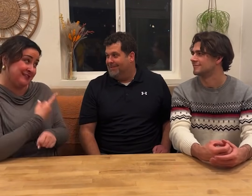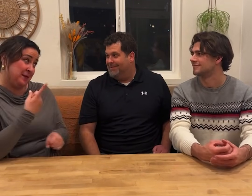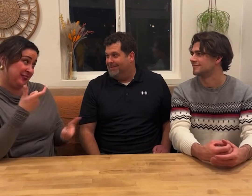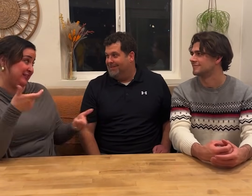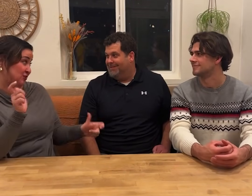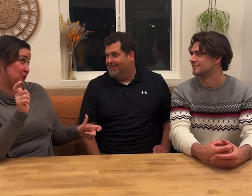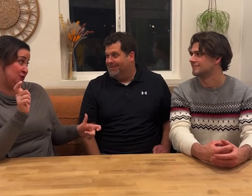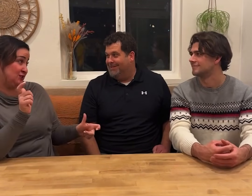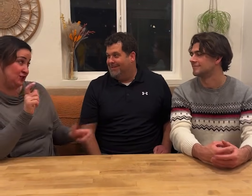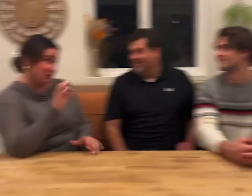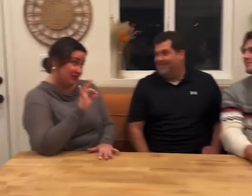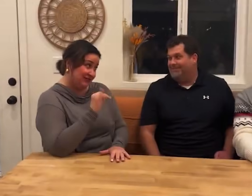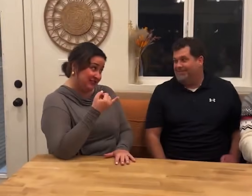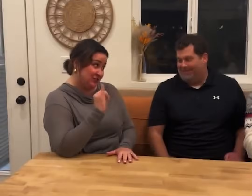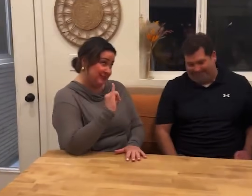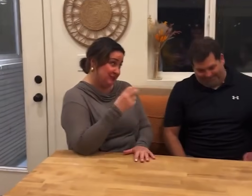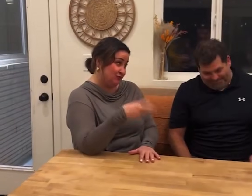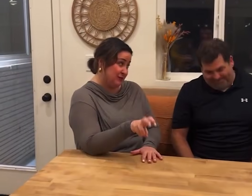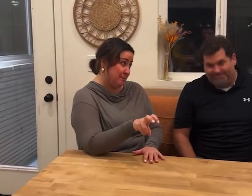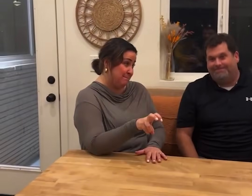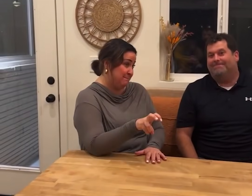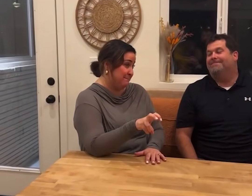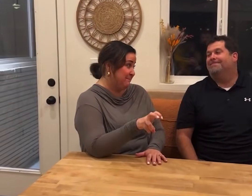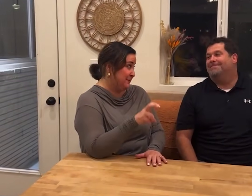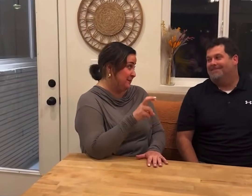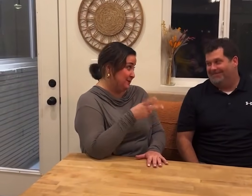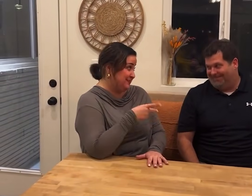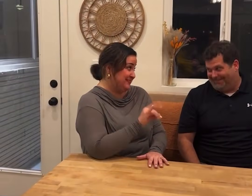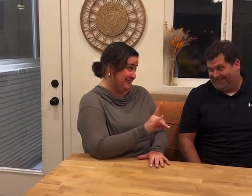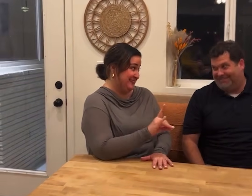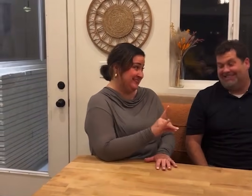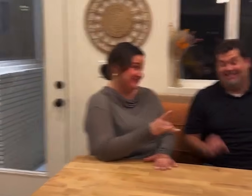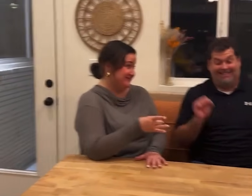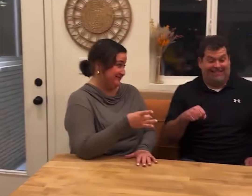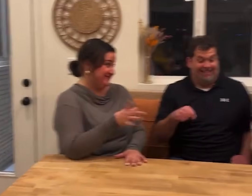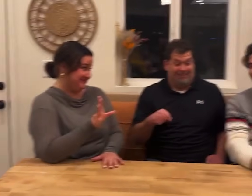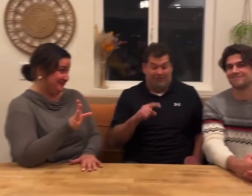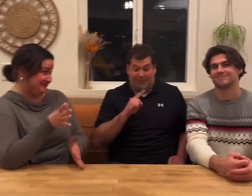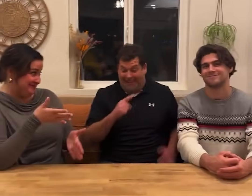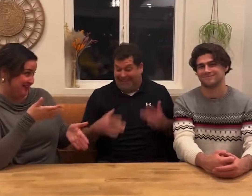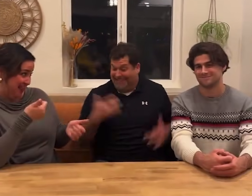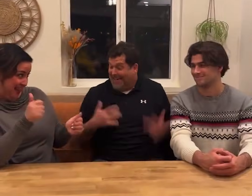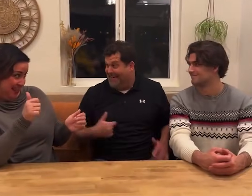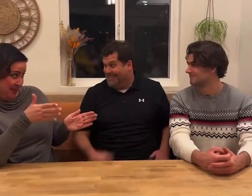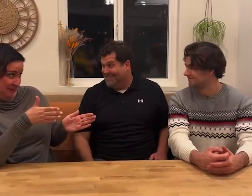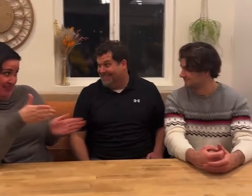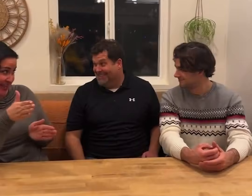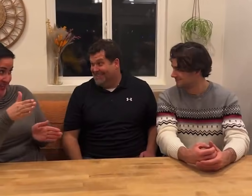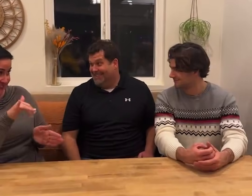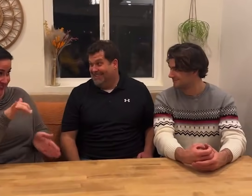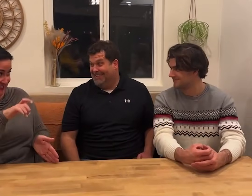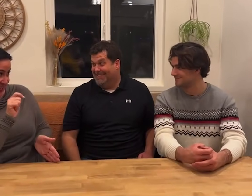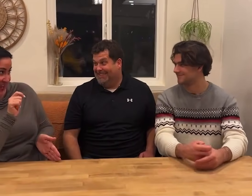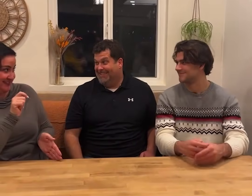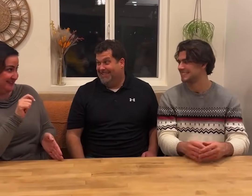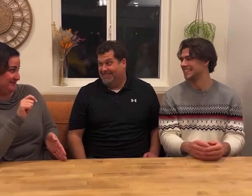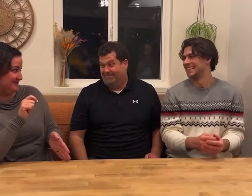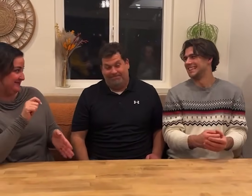you guys did win something huge. You have that Fiji trip that you won. Yes. That we're really excited. Any